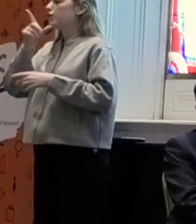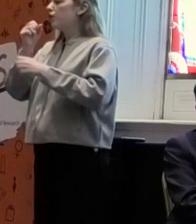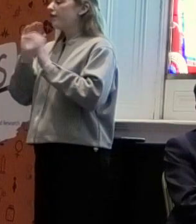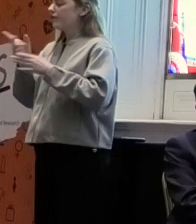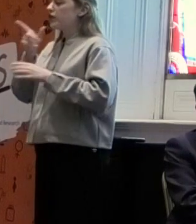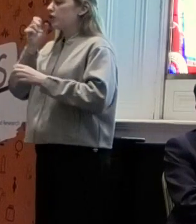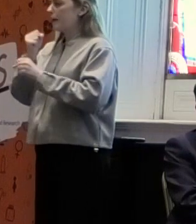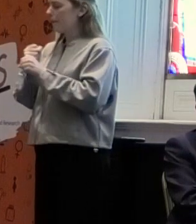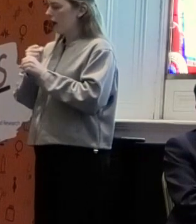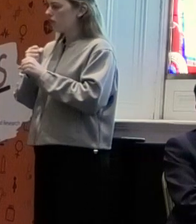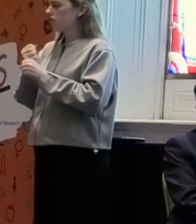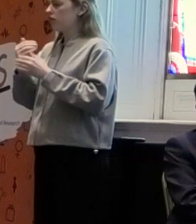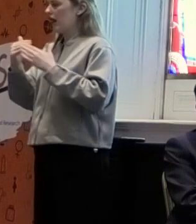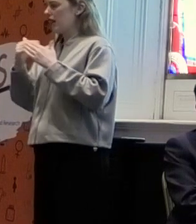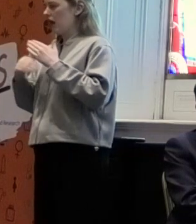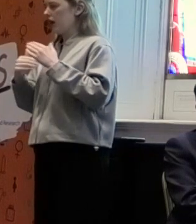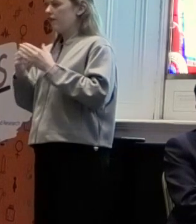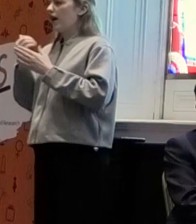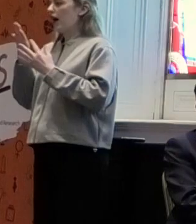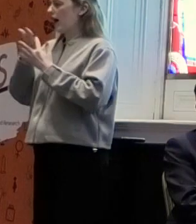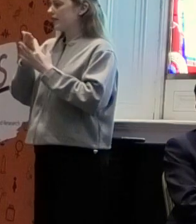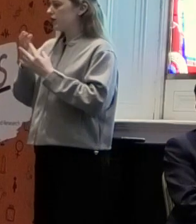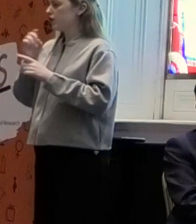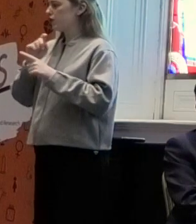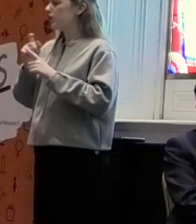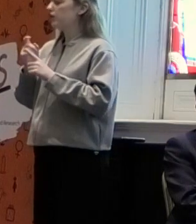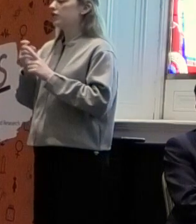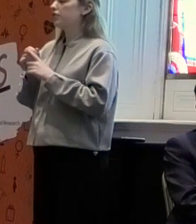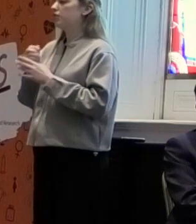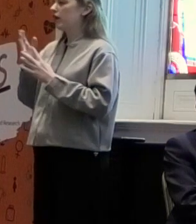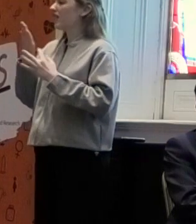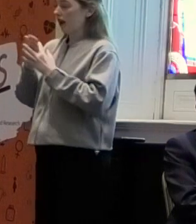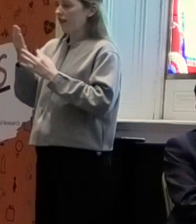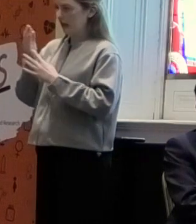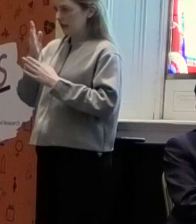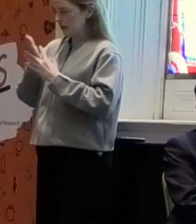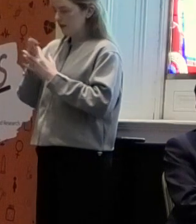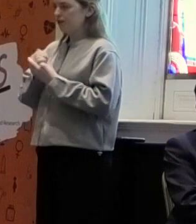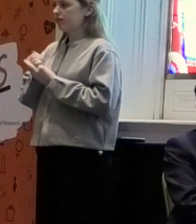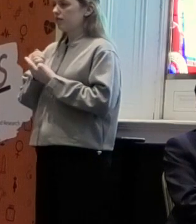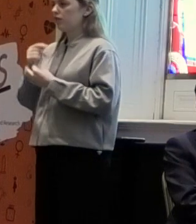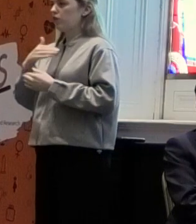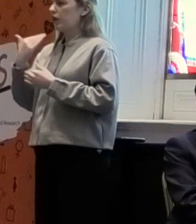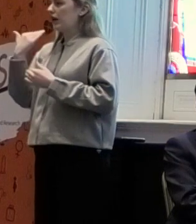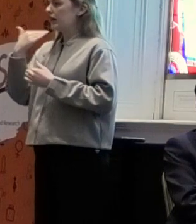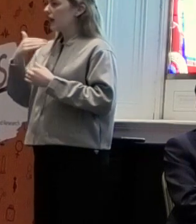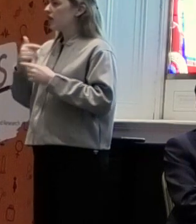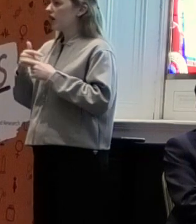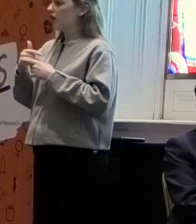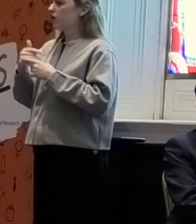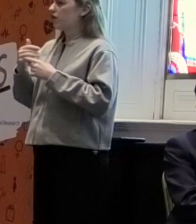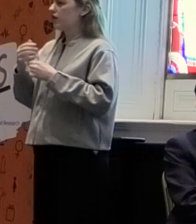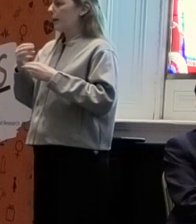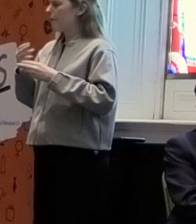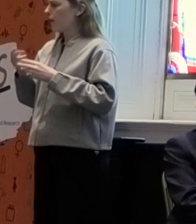of access to treatments in pregnancy, and one of the major both killers and causes of severe morbidity in pregnancy